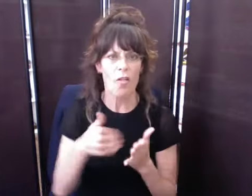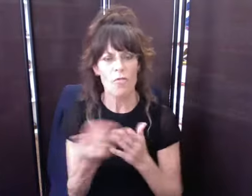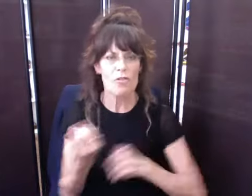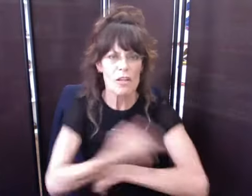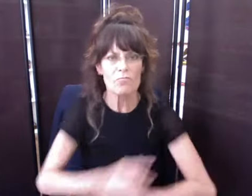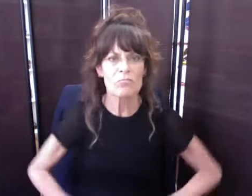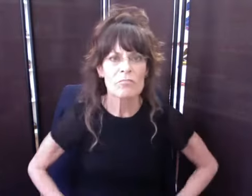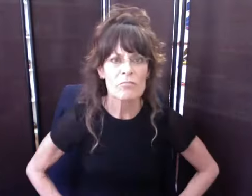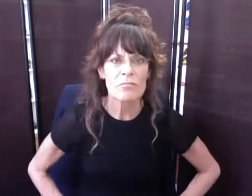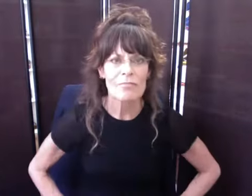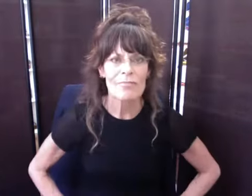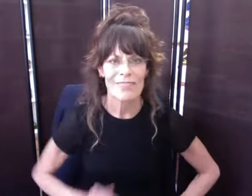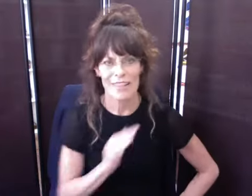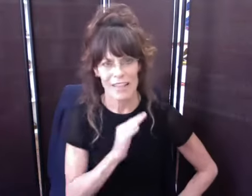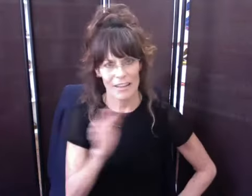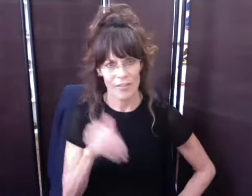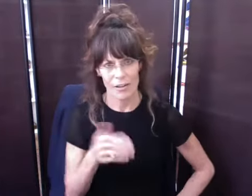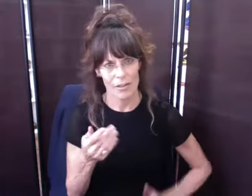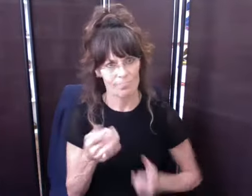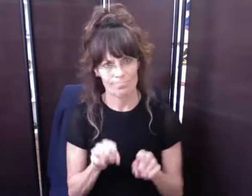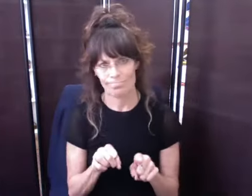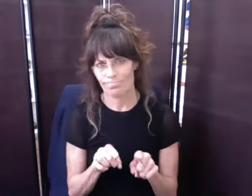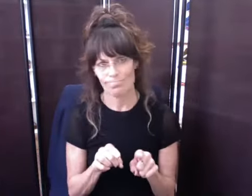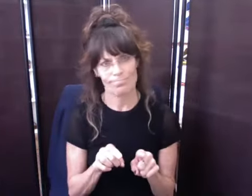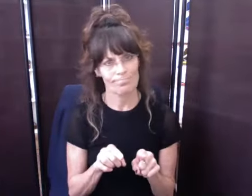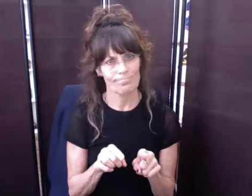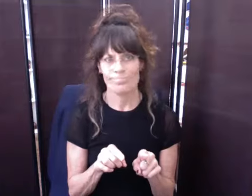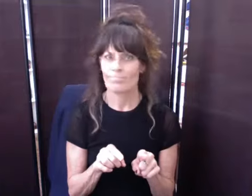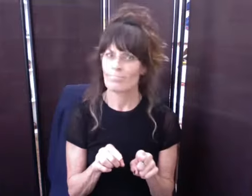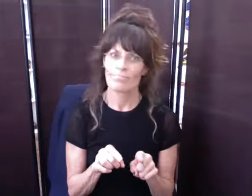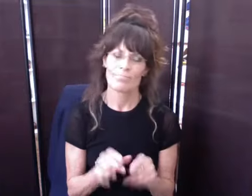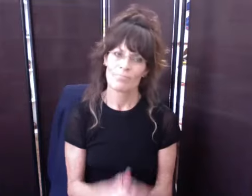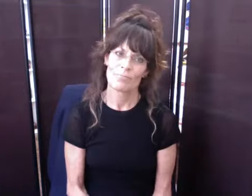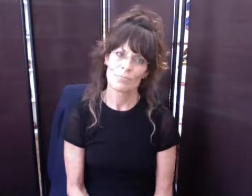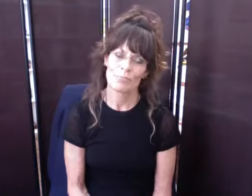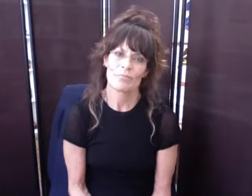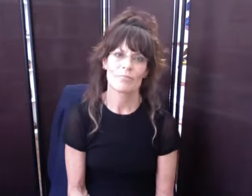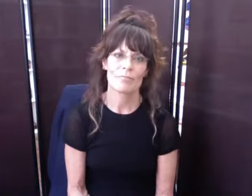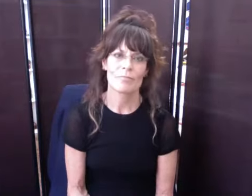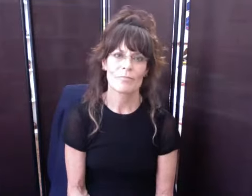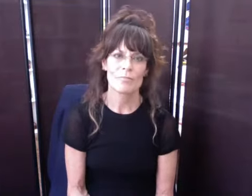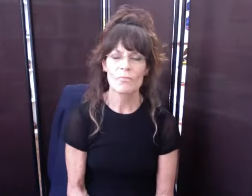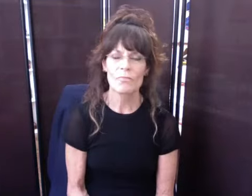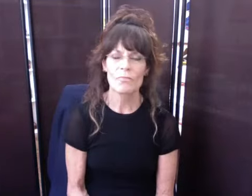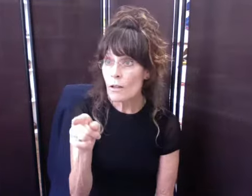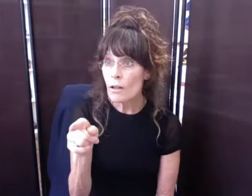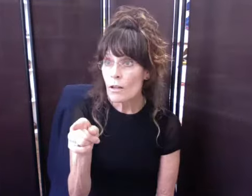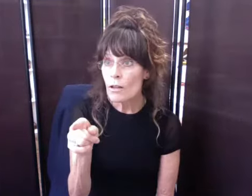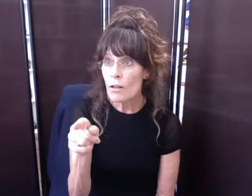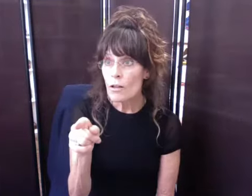course that never happened, right? And so he said, Mike, do you have an allergy to alcohol? I said,